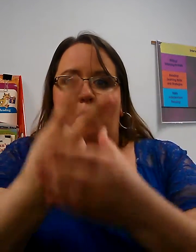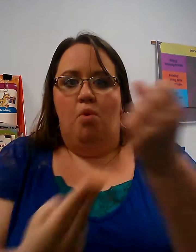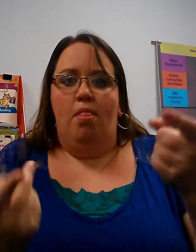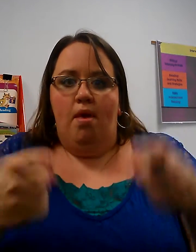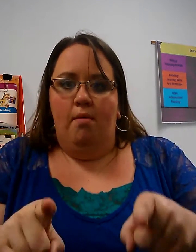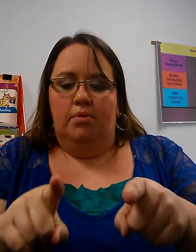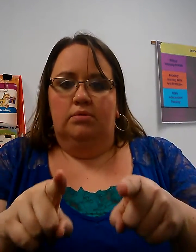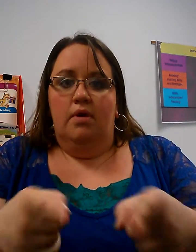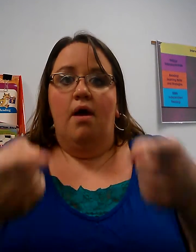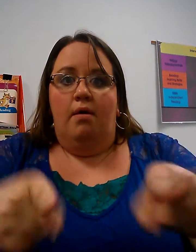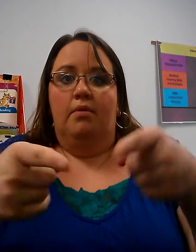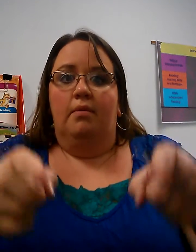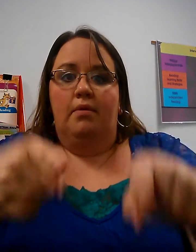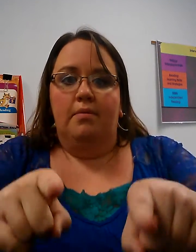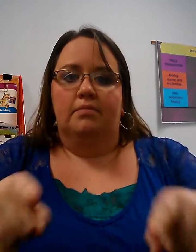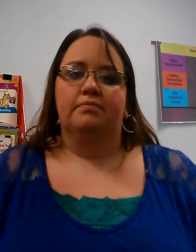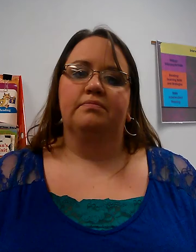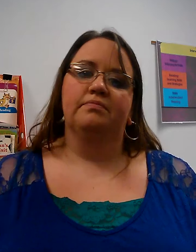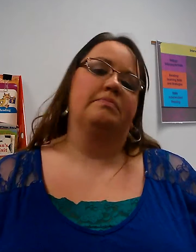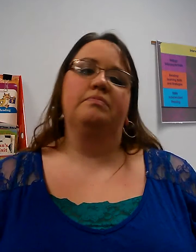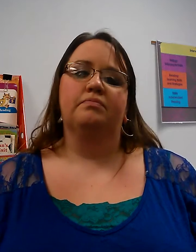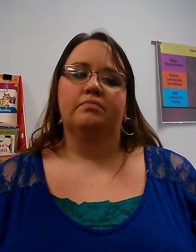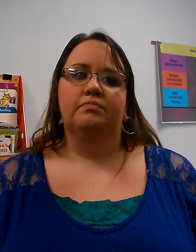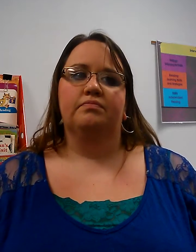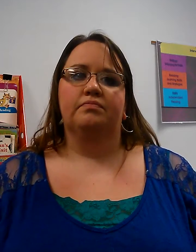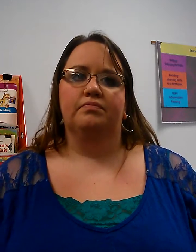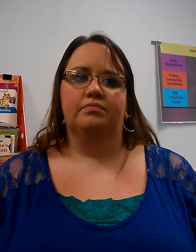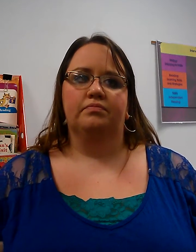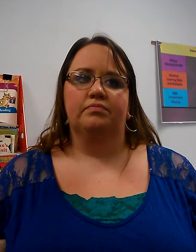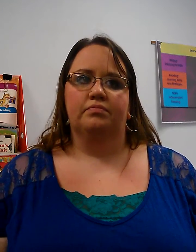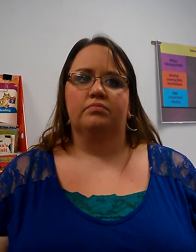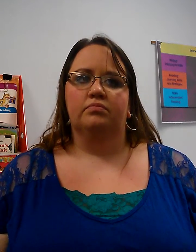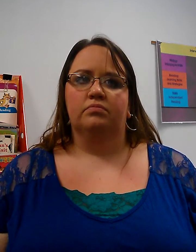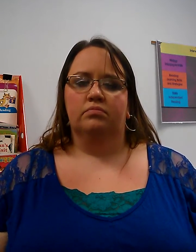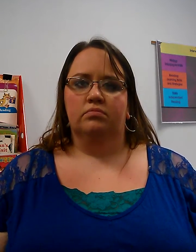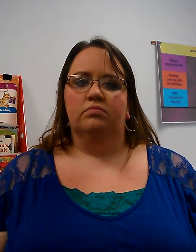Aside from rising incomes, rising automobile ownership, and the